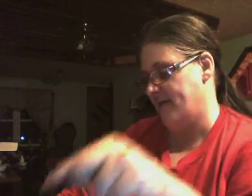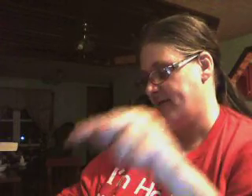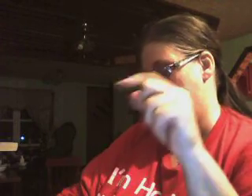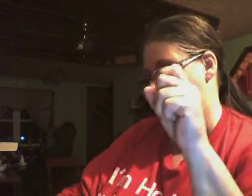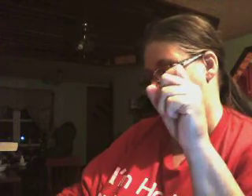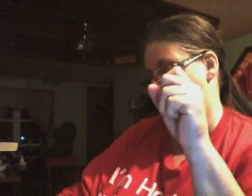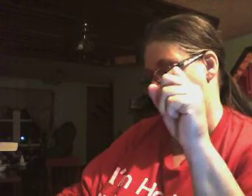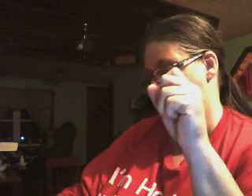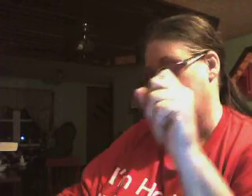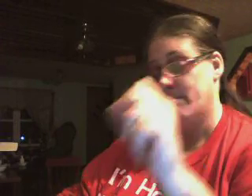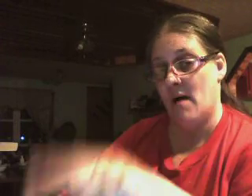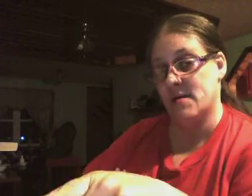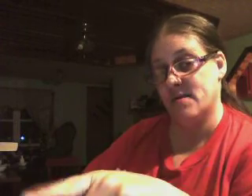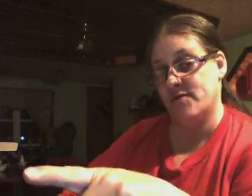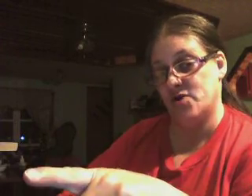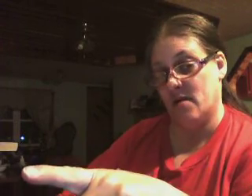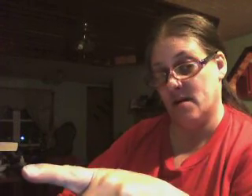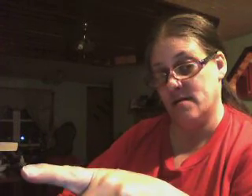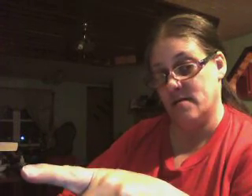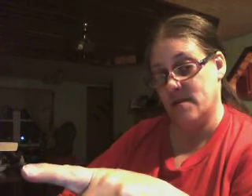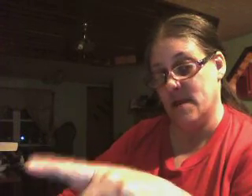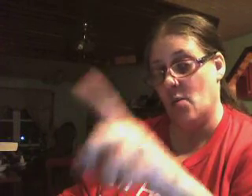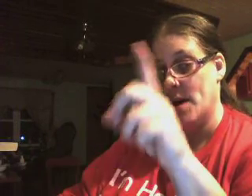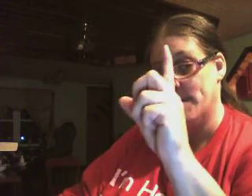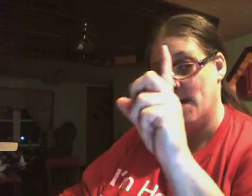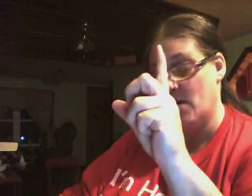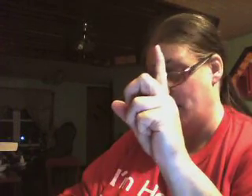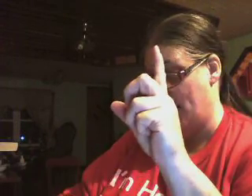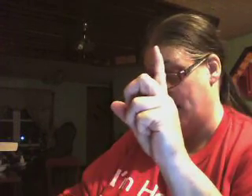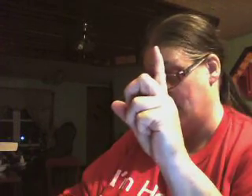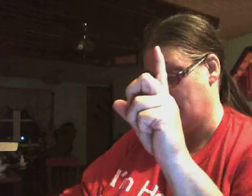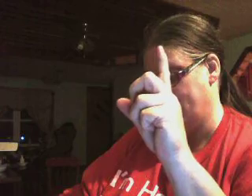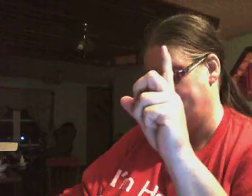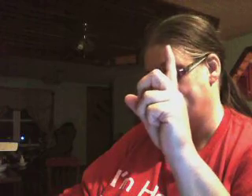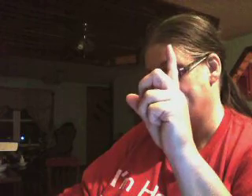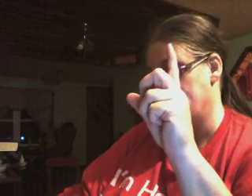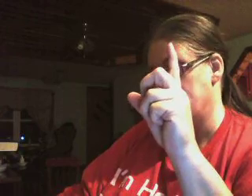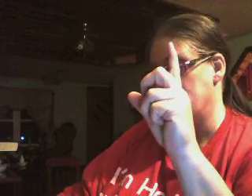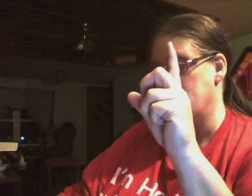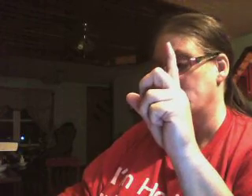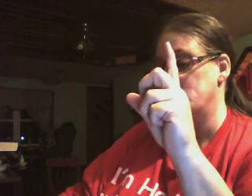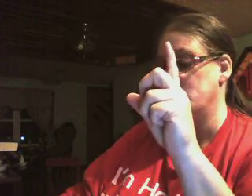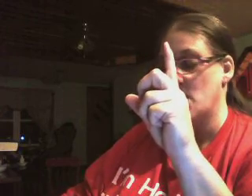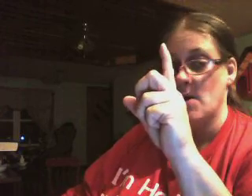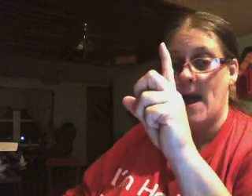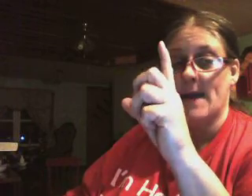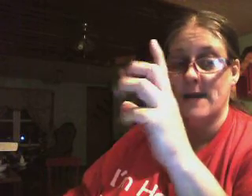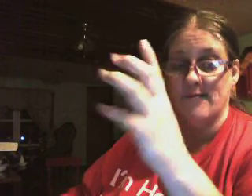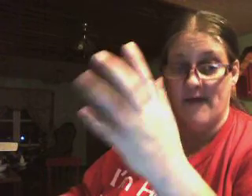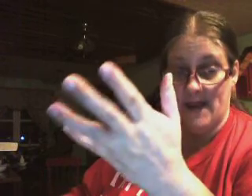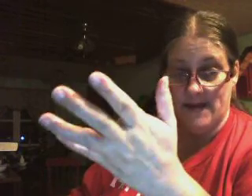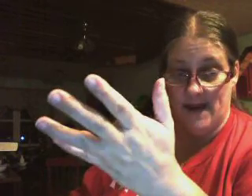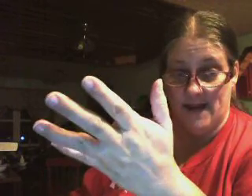of a box of chocolates? Now what I'm talking about here is, you know, like at